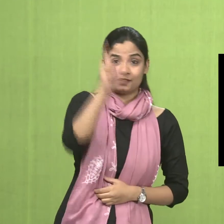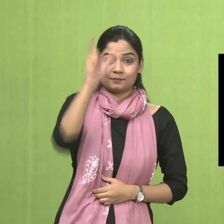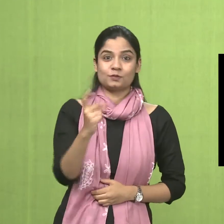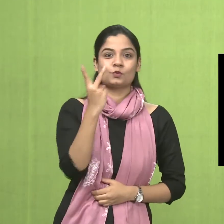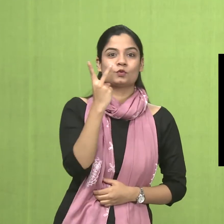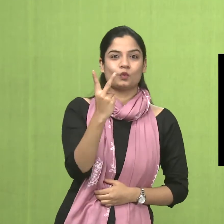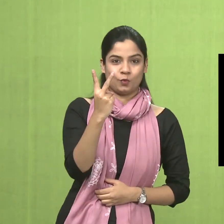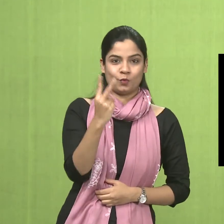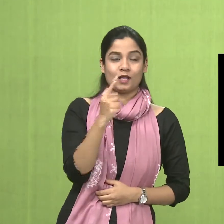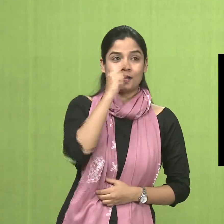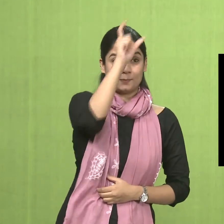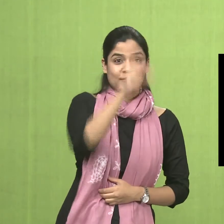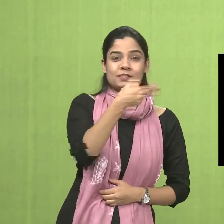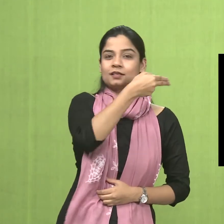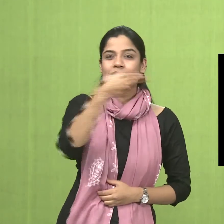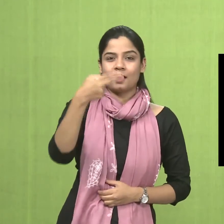There are two friends.